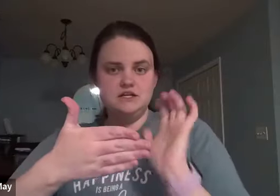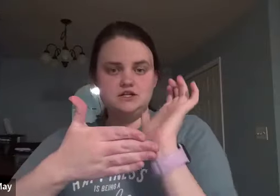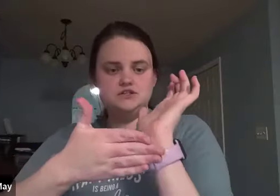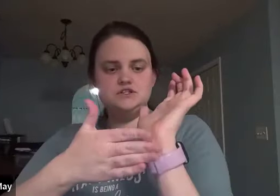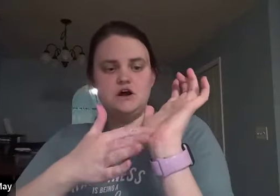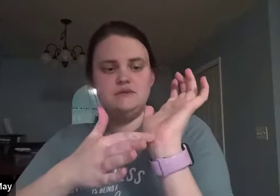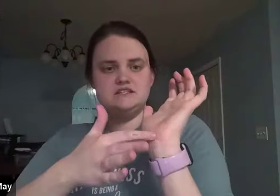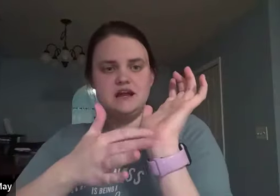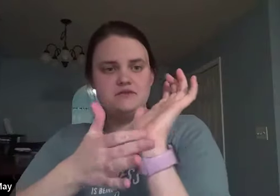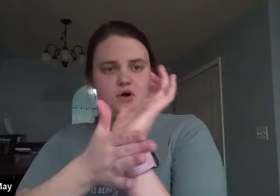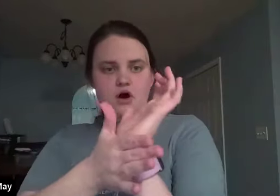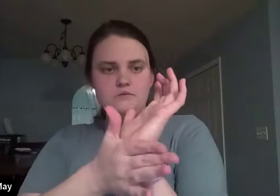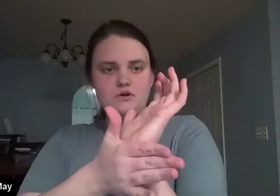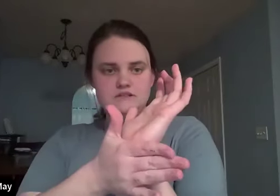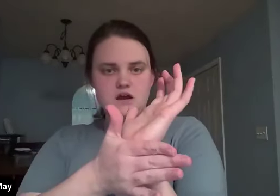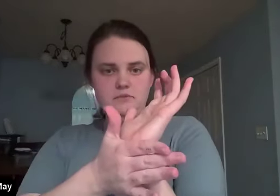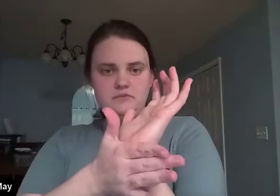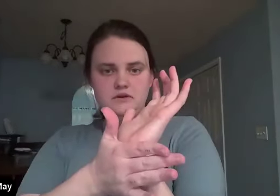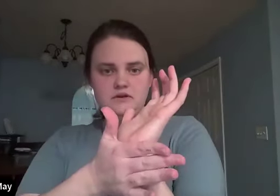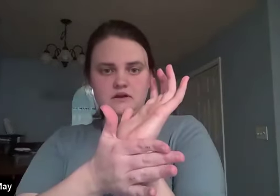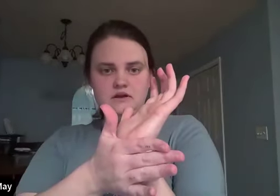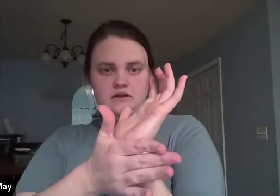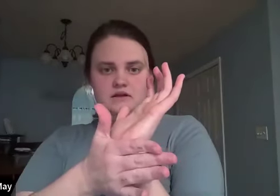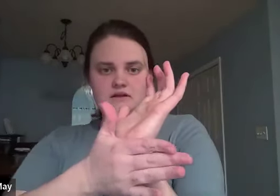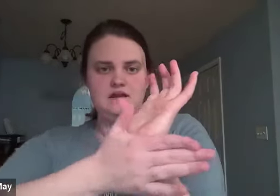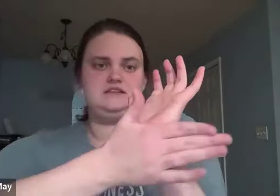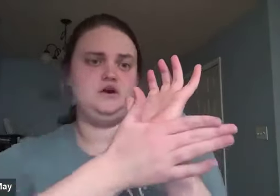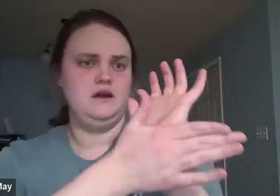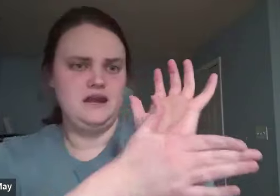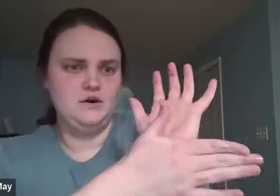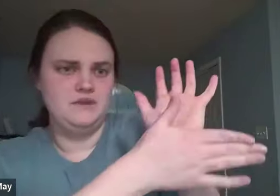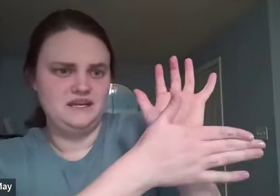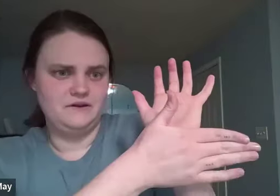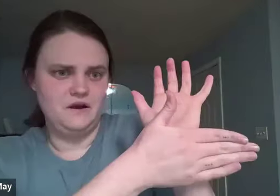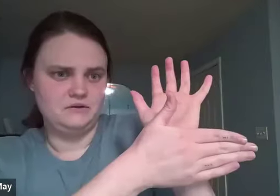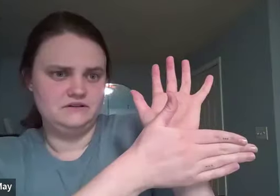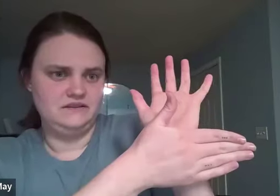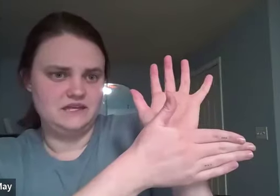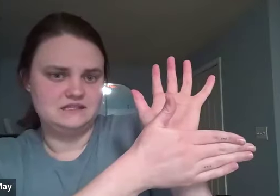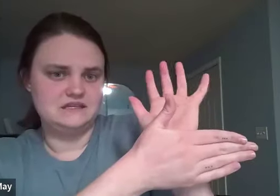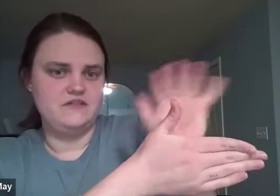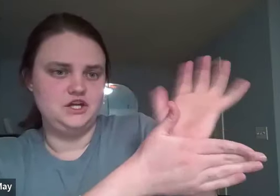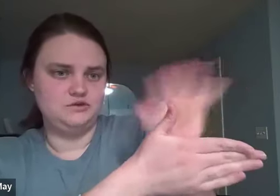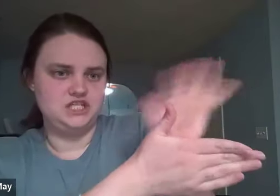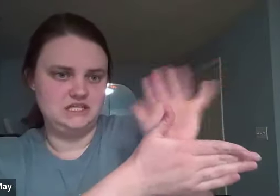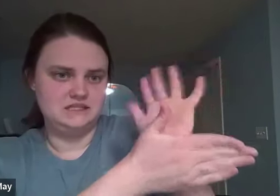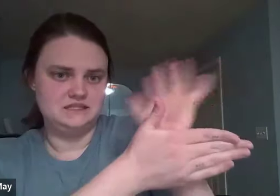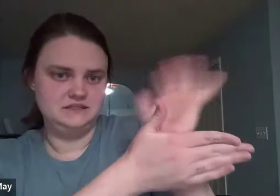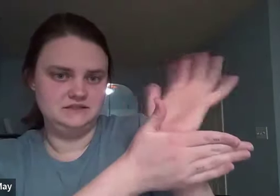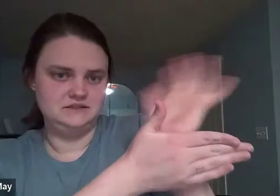Your dominant is going to have the palm go on top. Yeah, sorry, I know I'm making it very awkward, like this. And then you go cheese. You